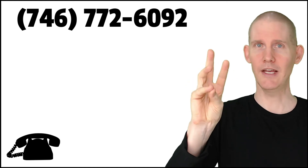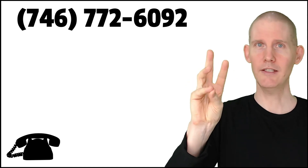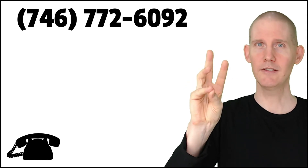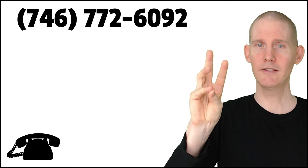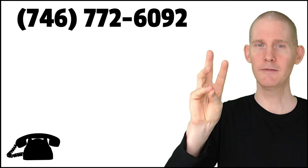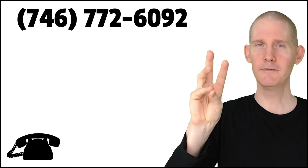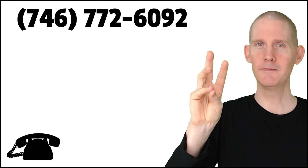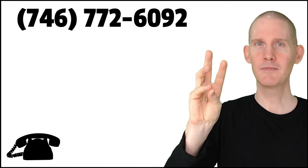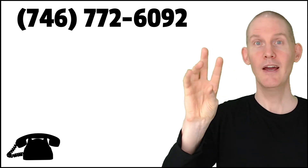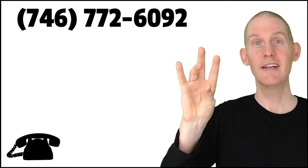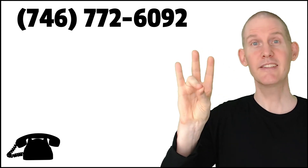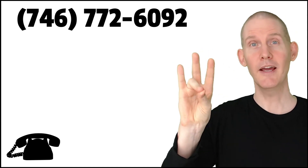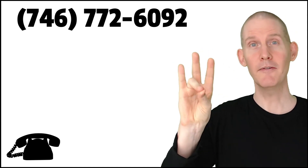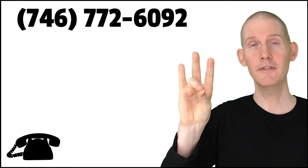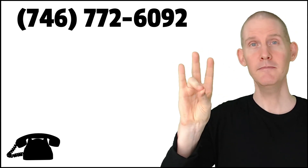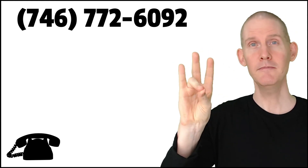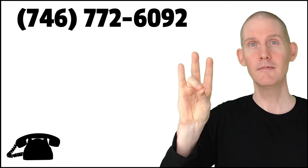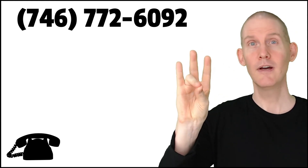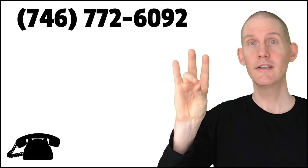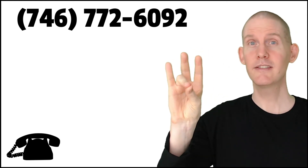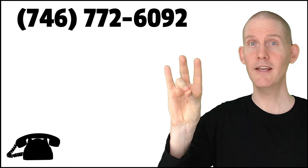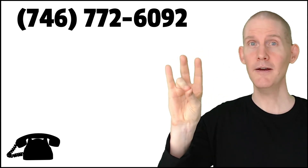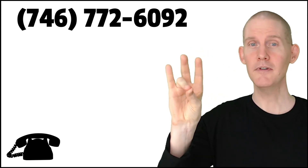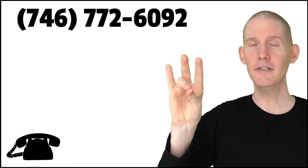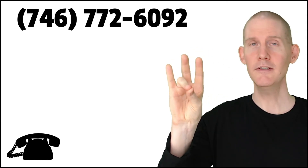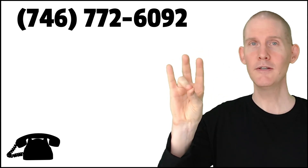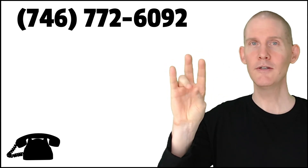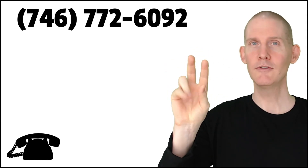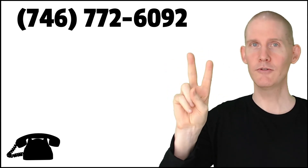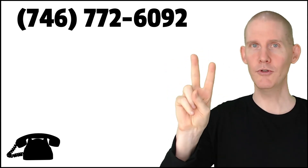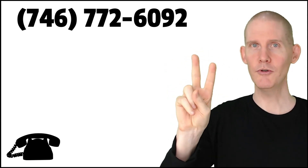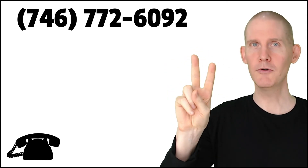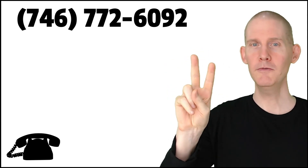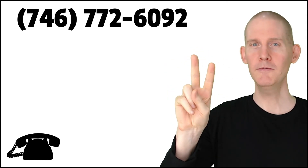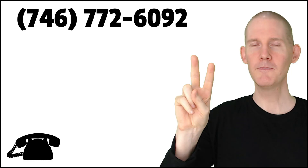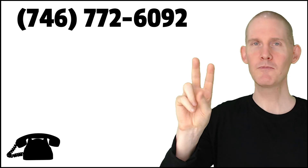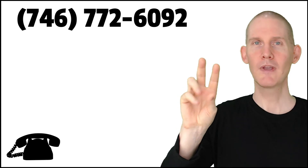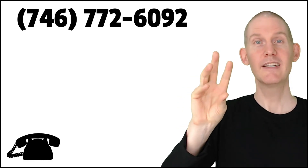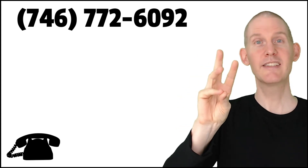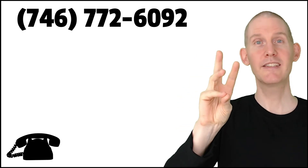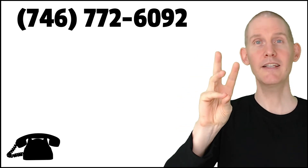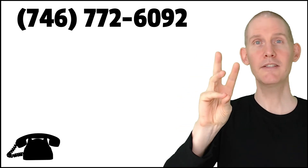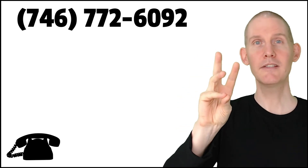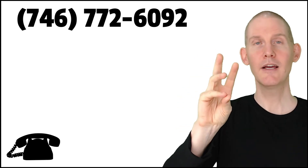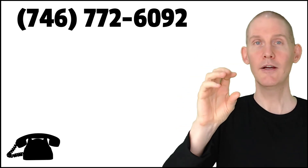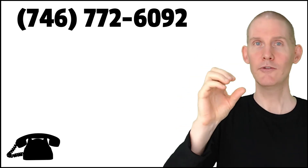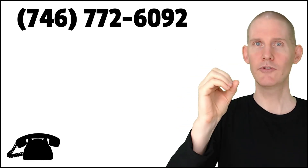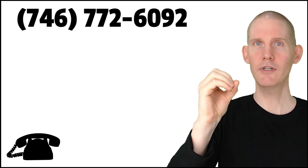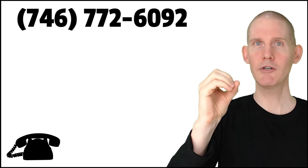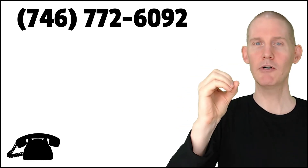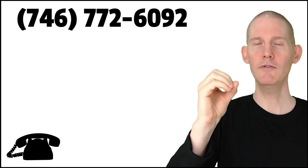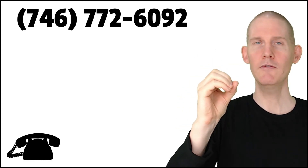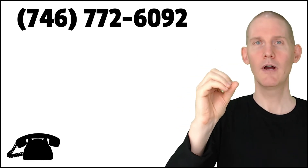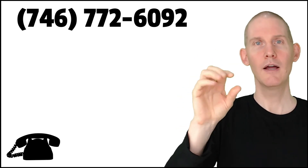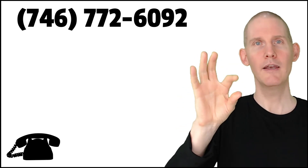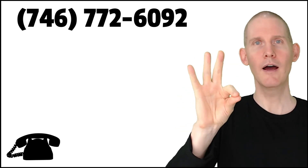6, 7, 7, 2, 6, 0,